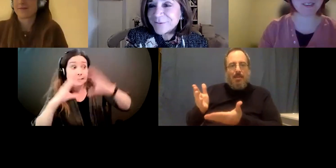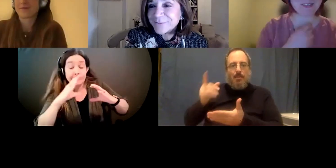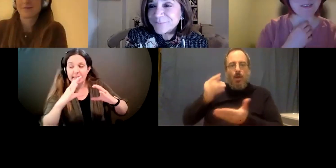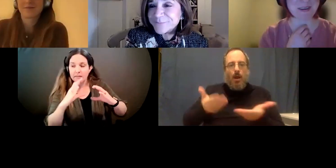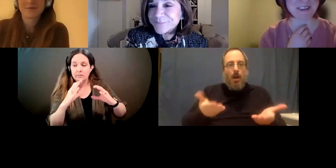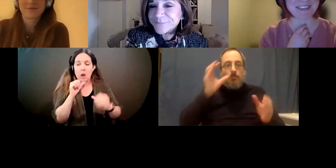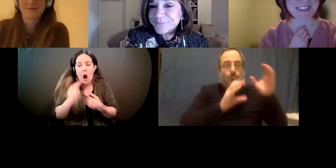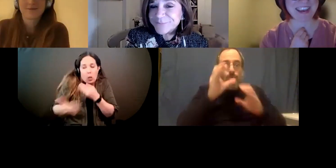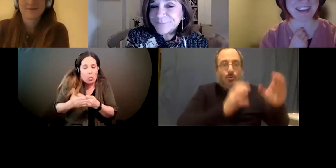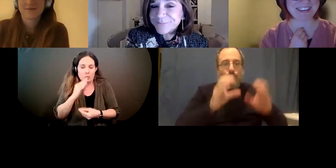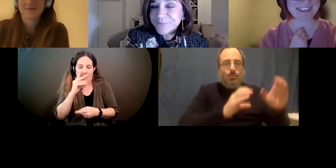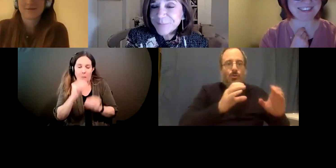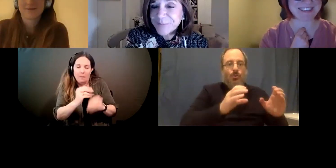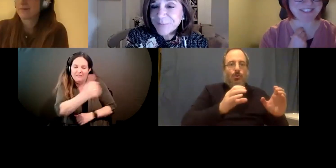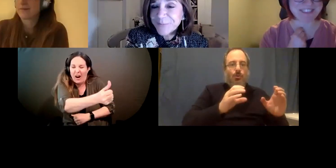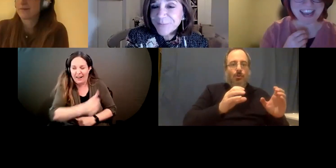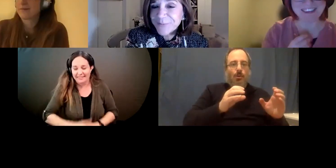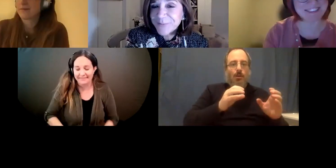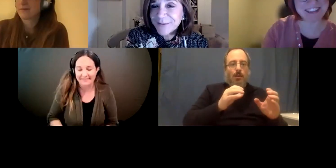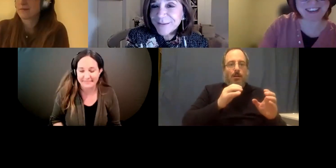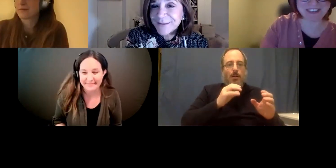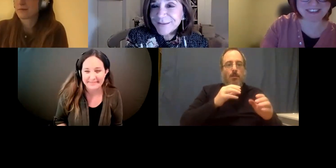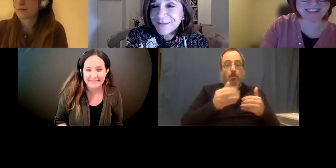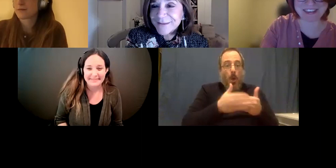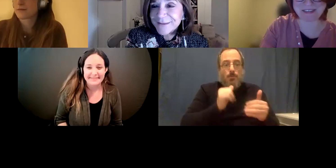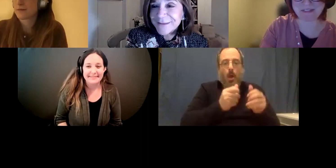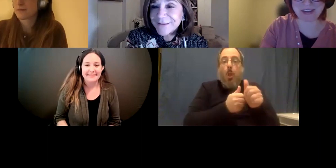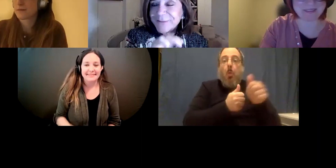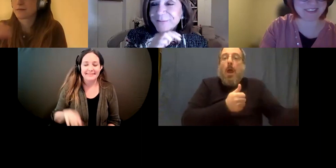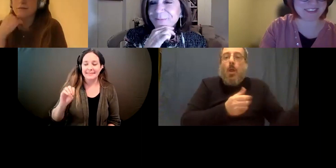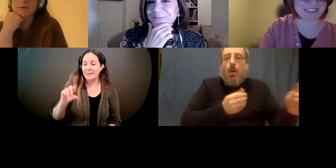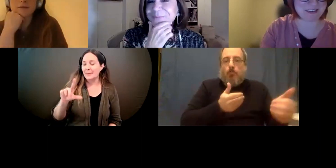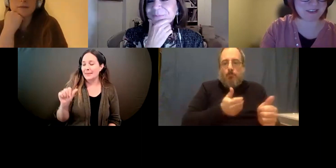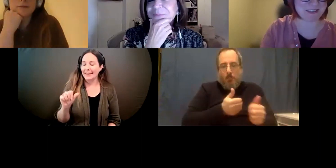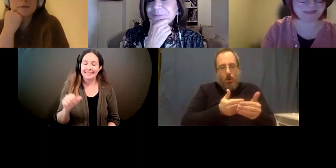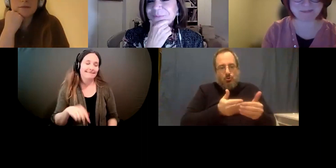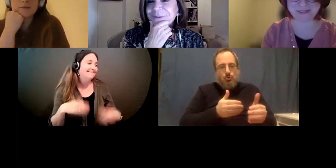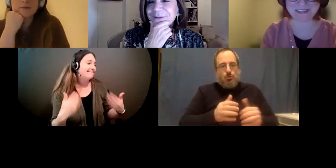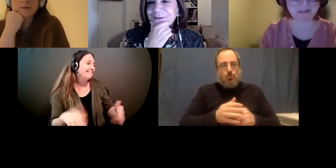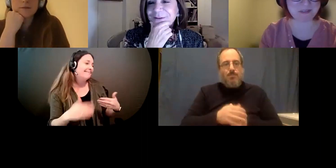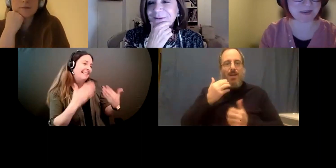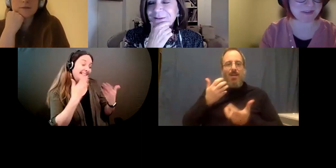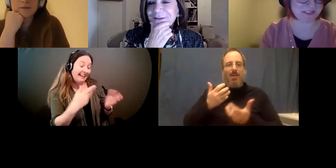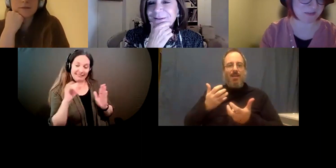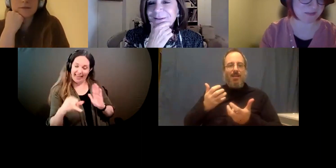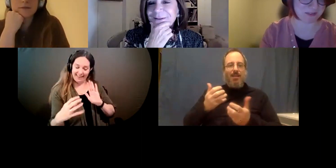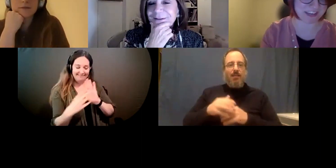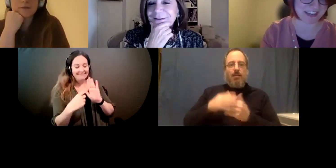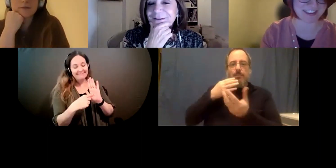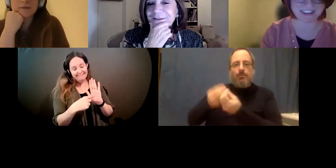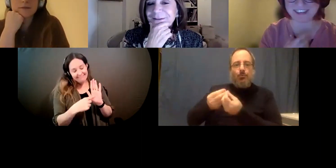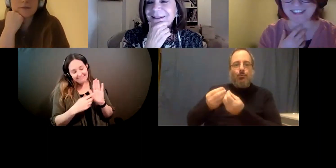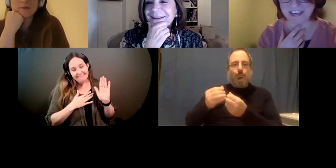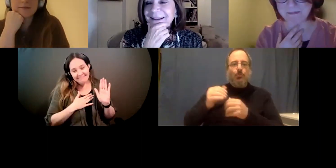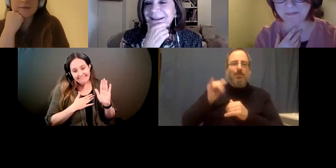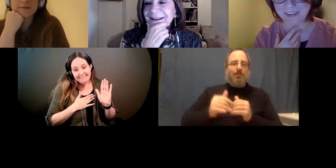Thank you so much. I really love this fragment. It's also a bit personal for me because I was doing